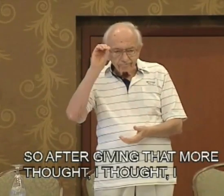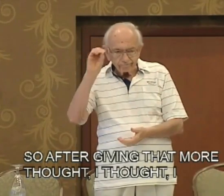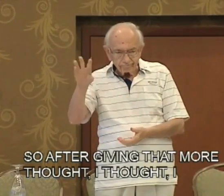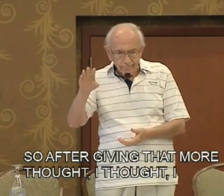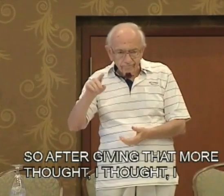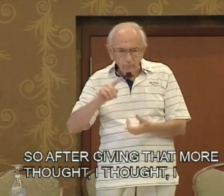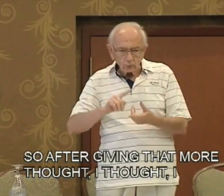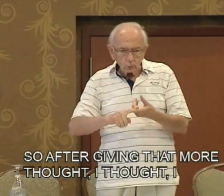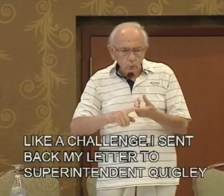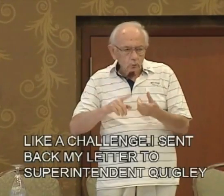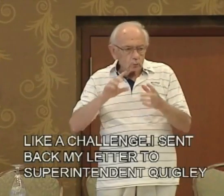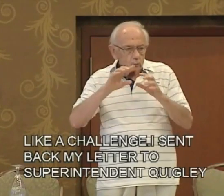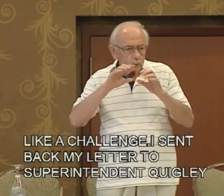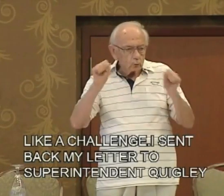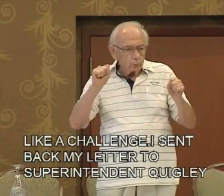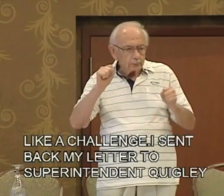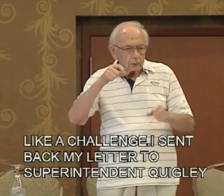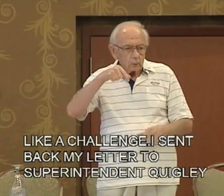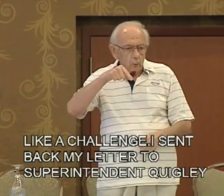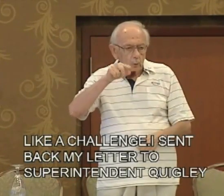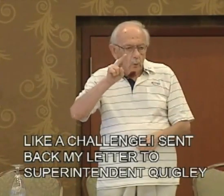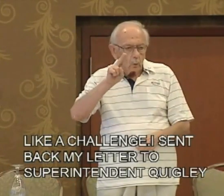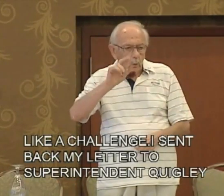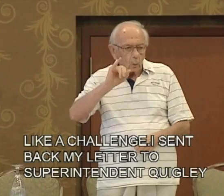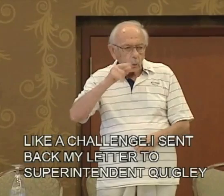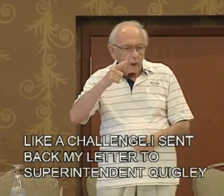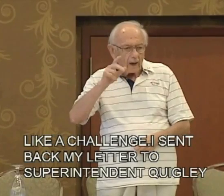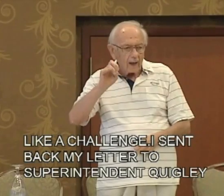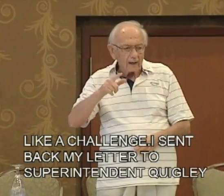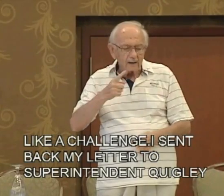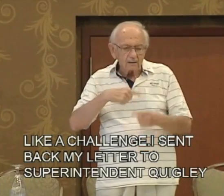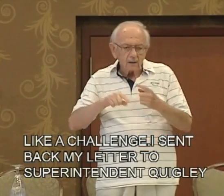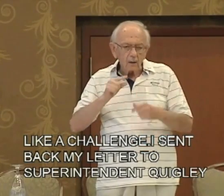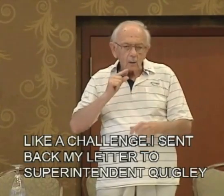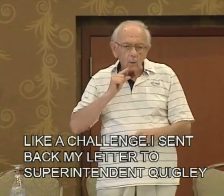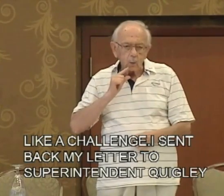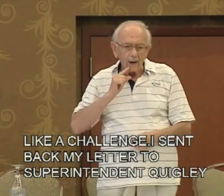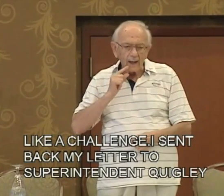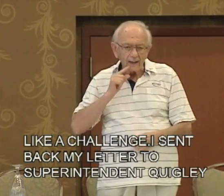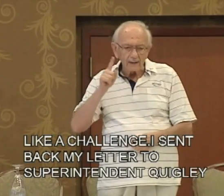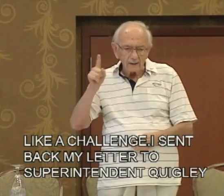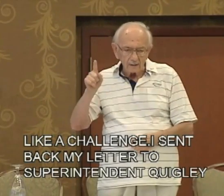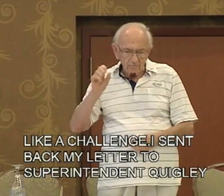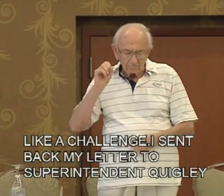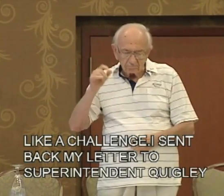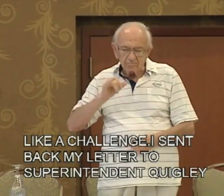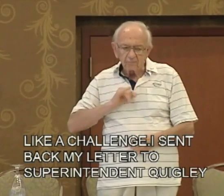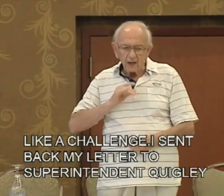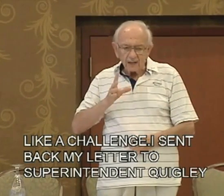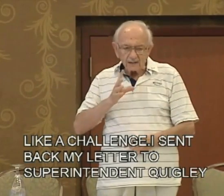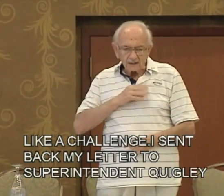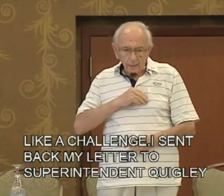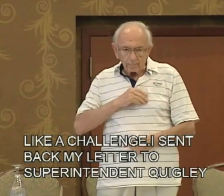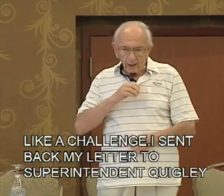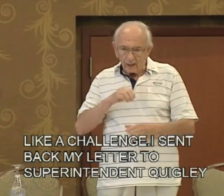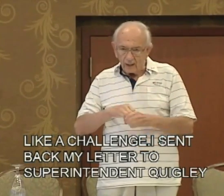I sent back my letter to Superintendent Quigley and